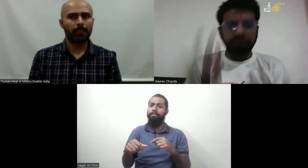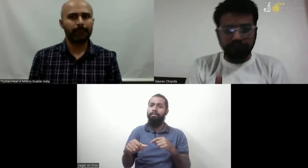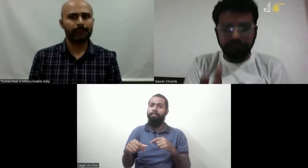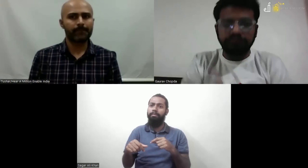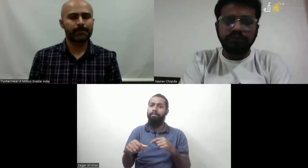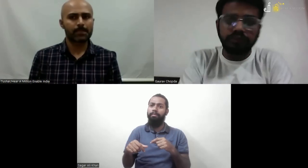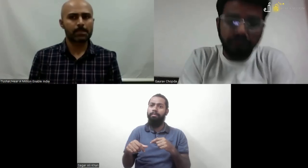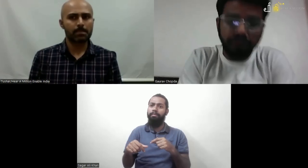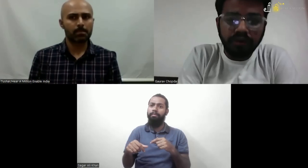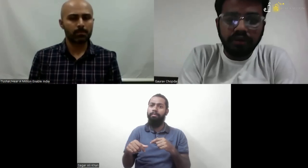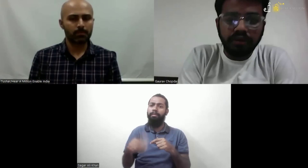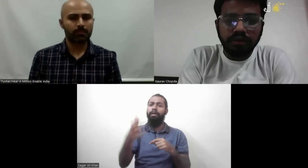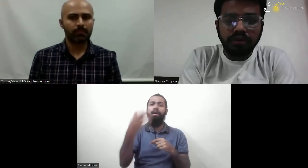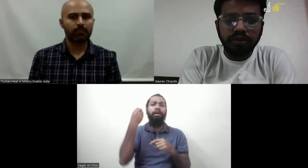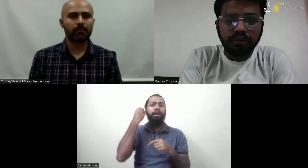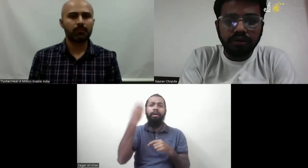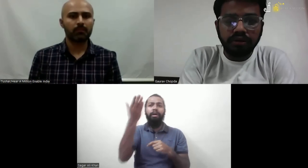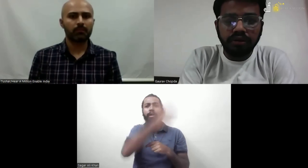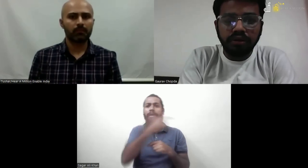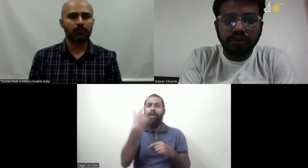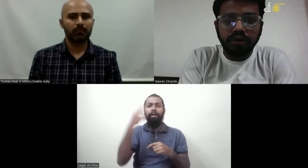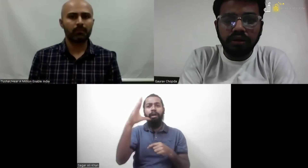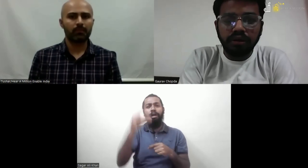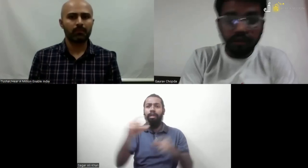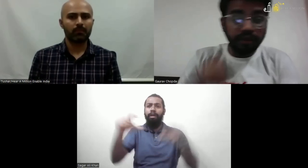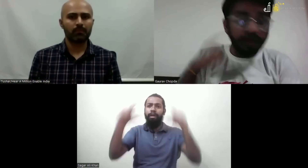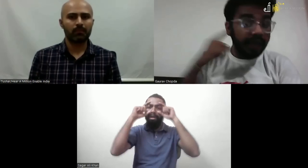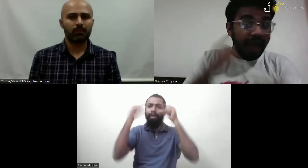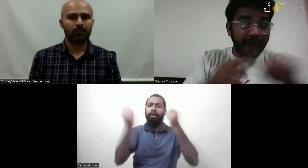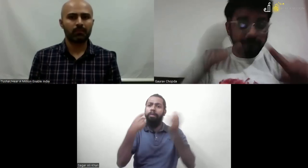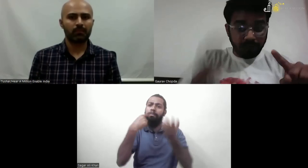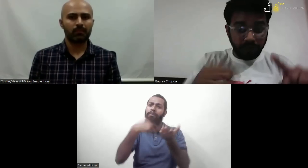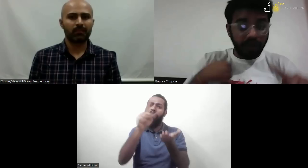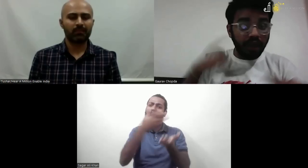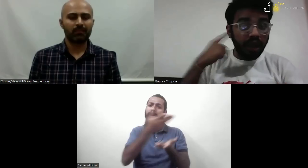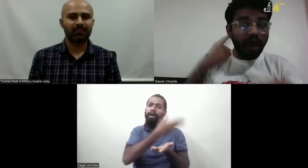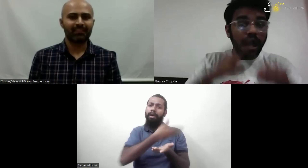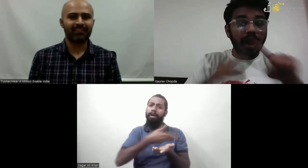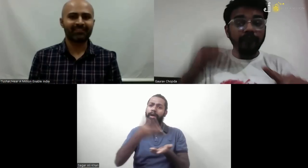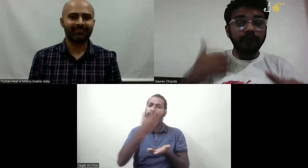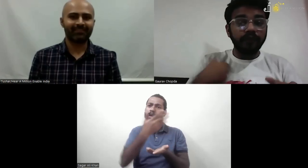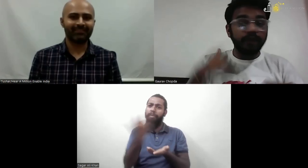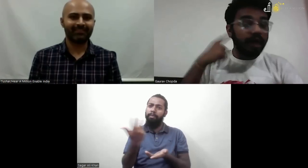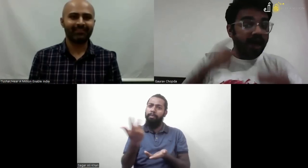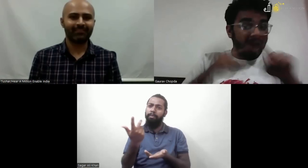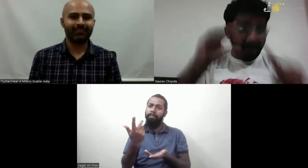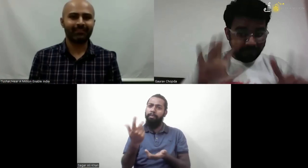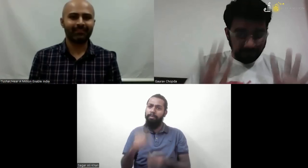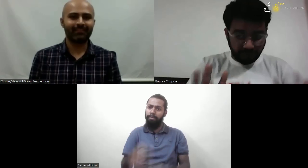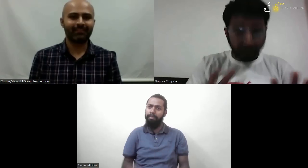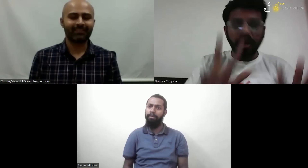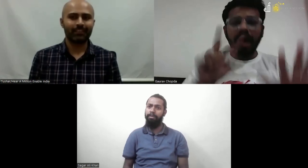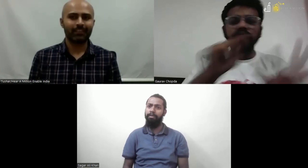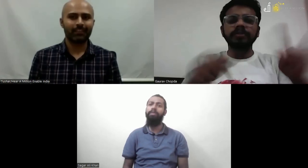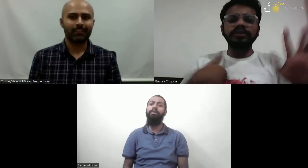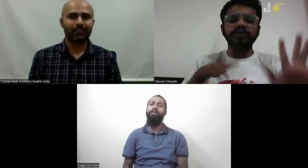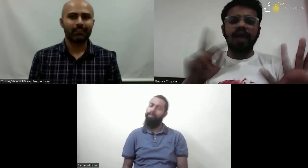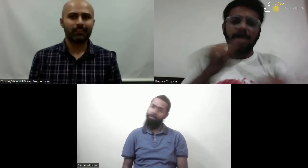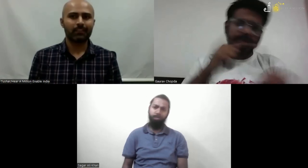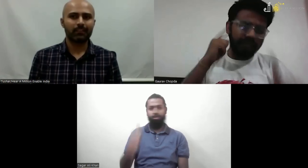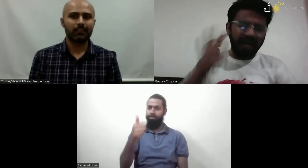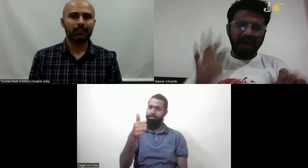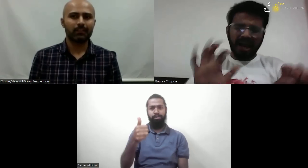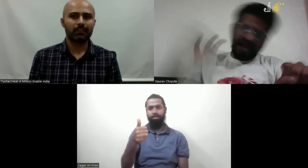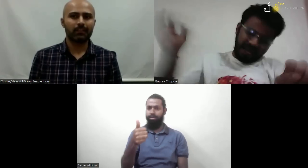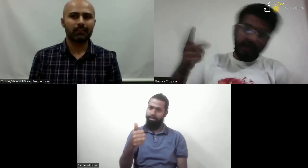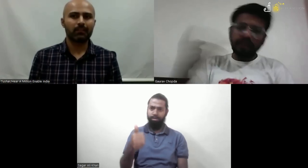Yes, but they told me no, you can't get the medical certification. But there are other hearing people also. I